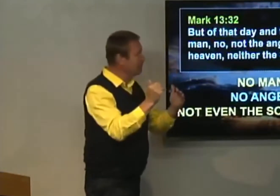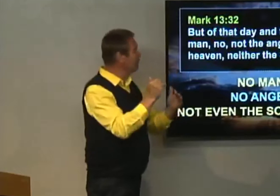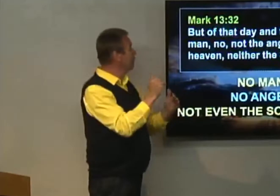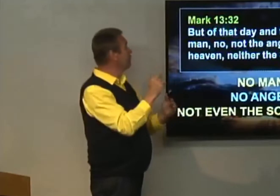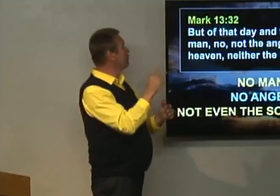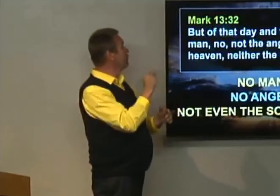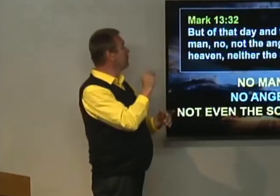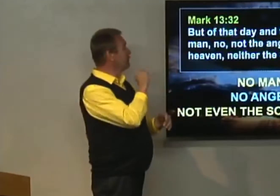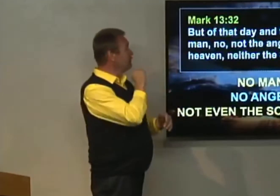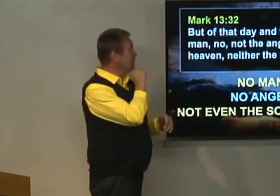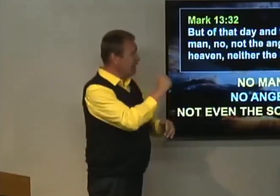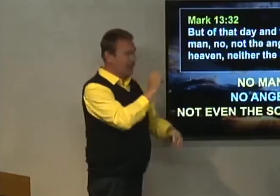Father that is in heaven.